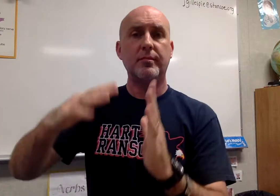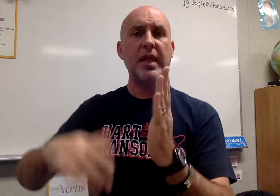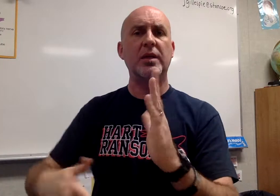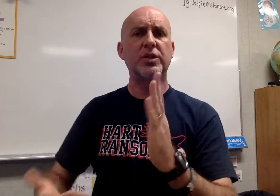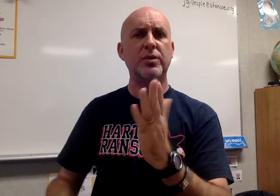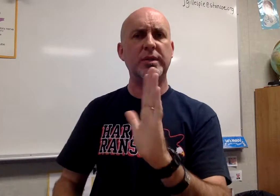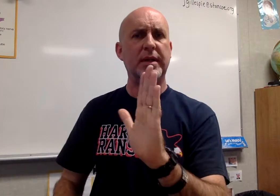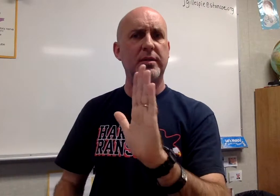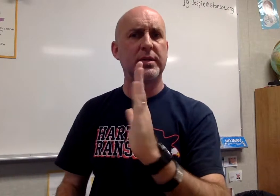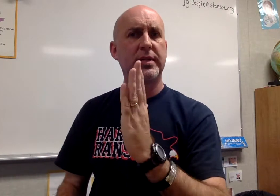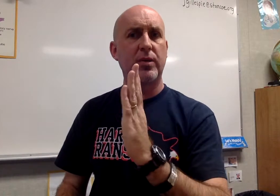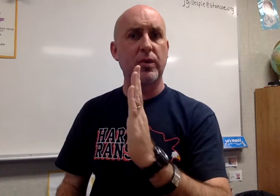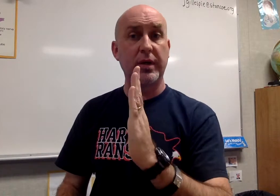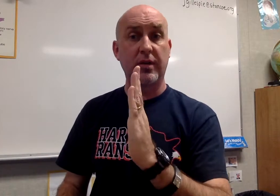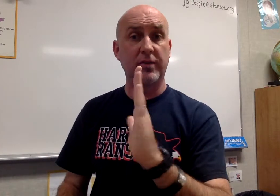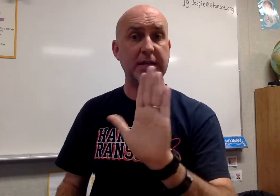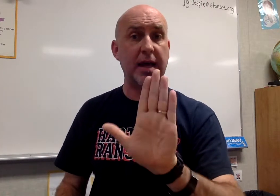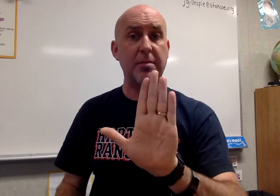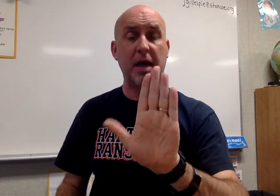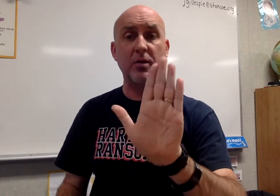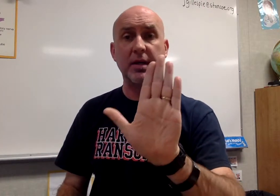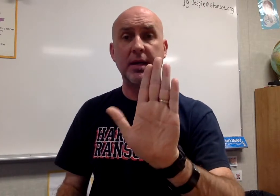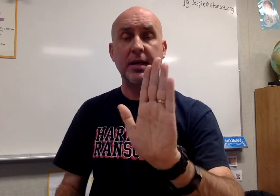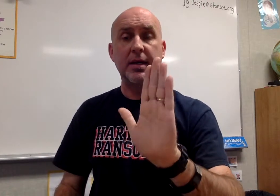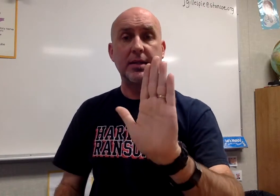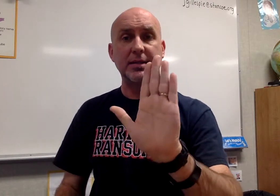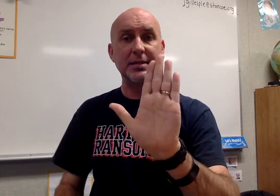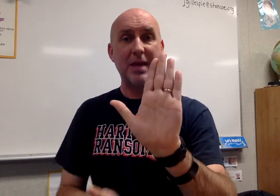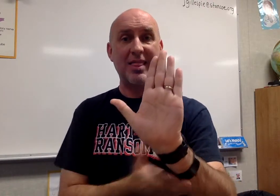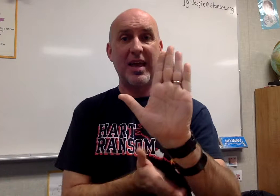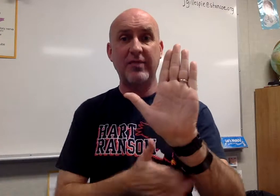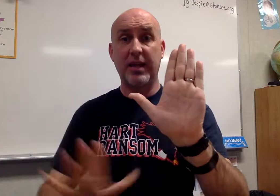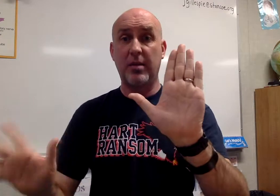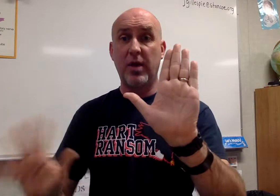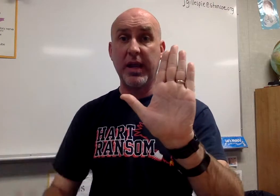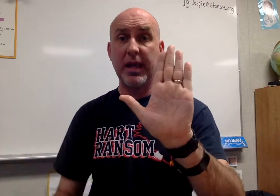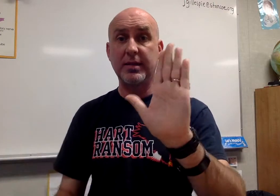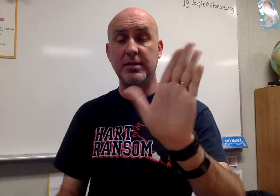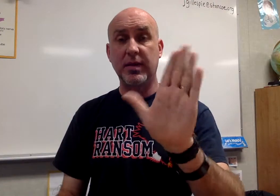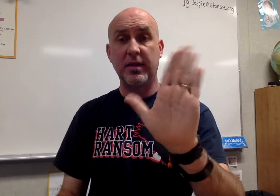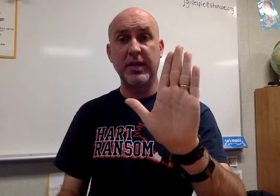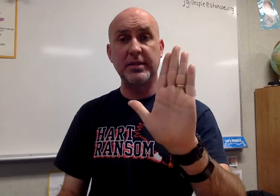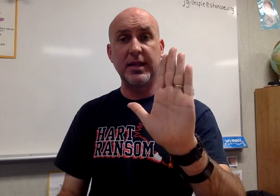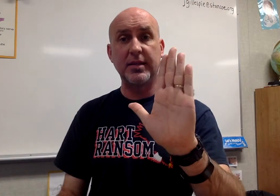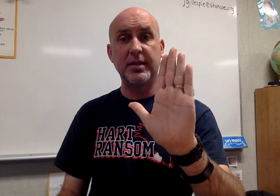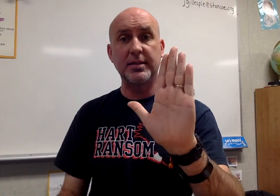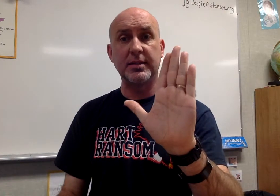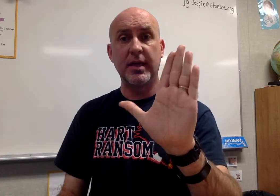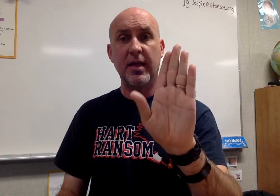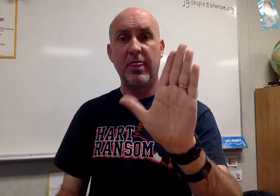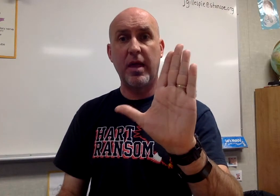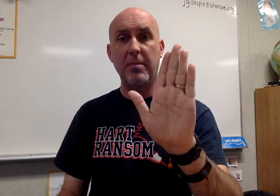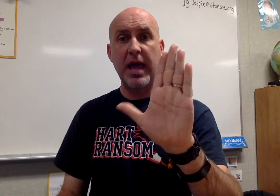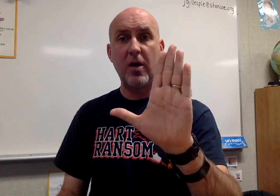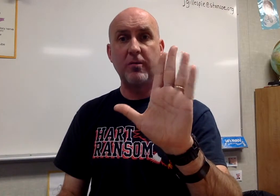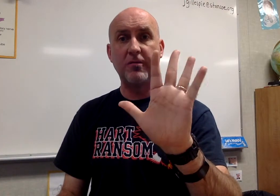I showed the sign real quick there for timeout. This is my left hand. I'm right-handed, so my left hand's like this. Thumb out,